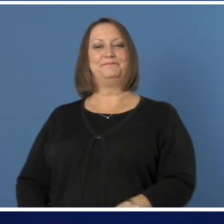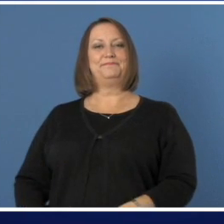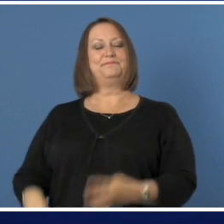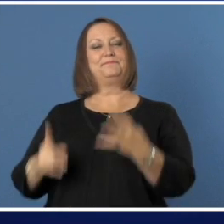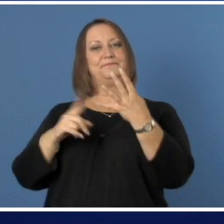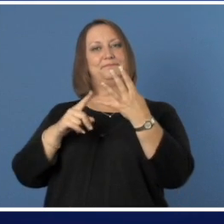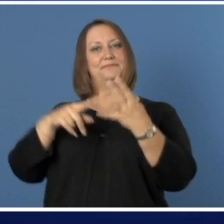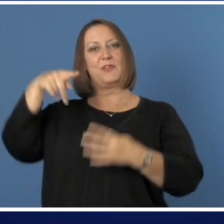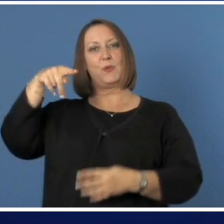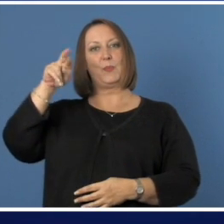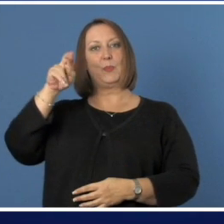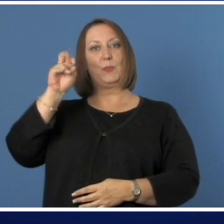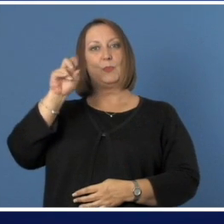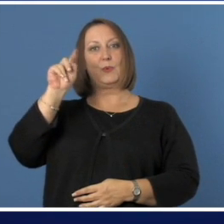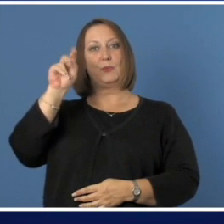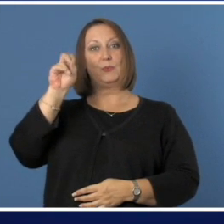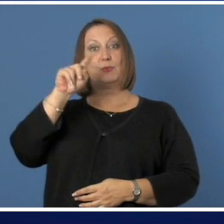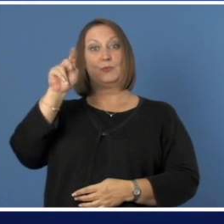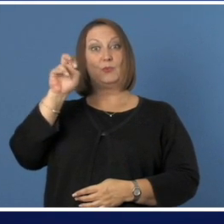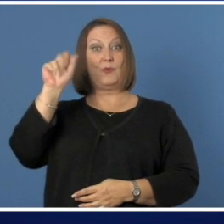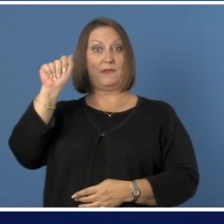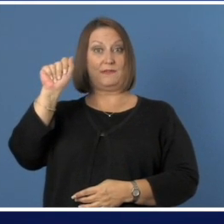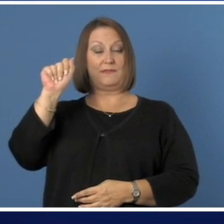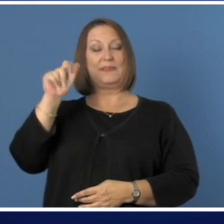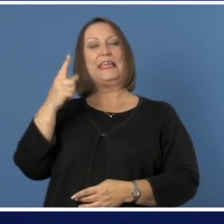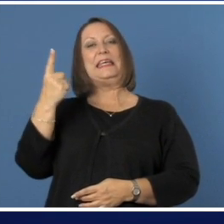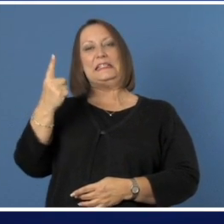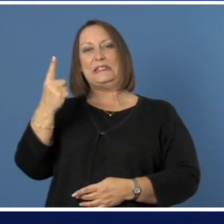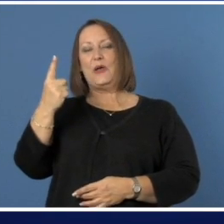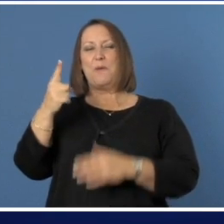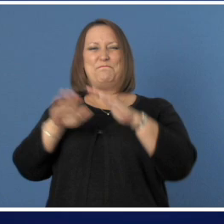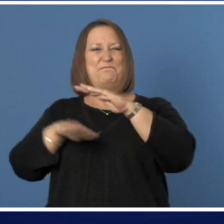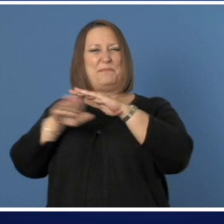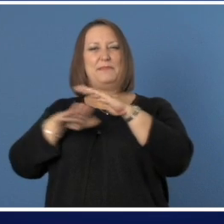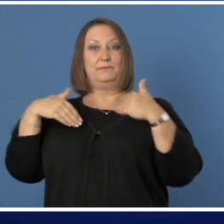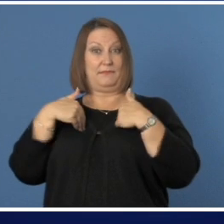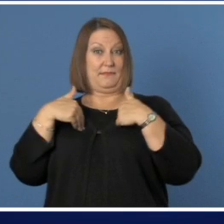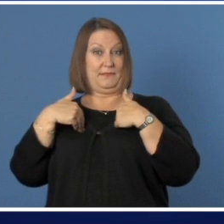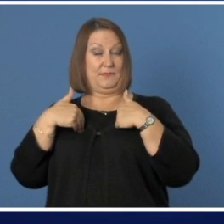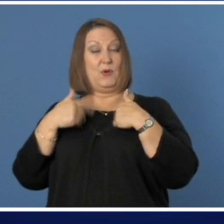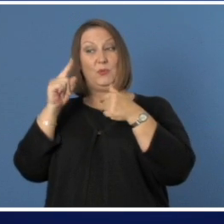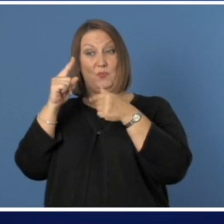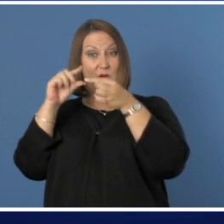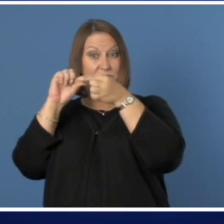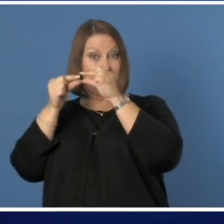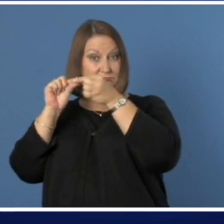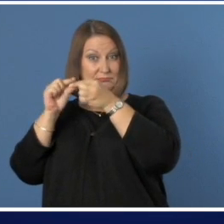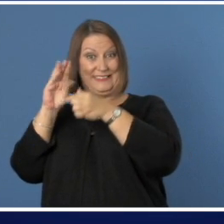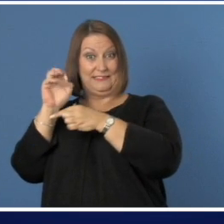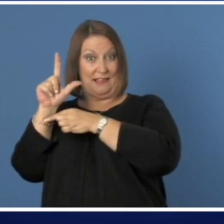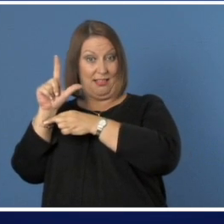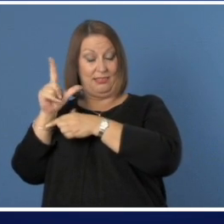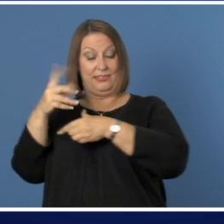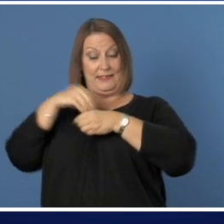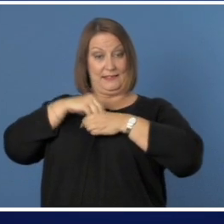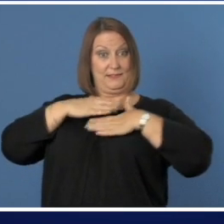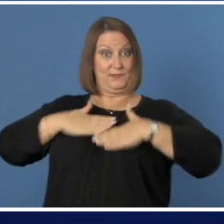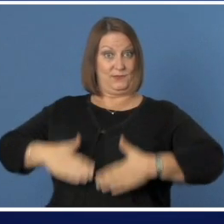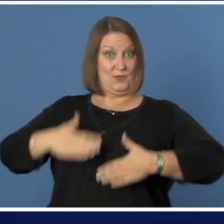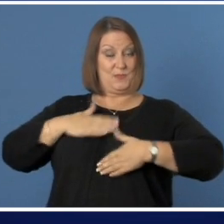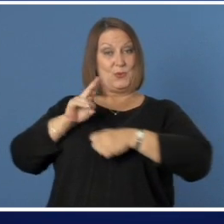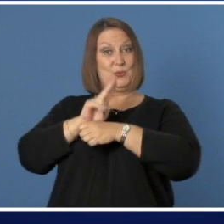Capsule Protozoa One-celled animals that use other living things for food